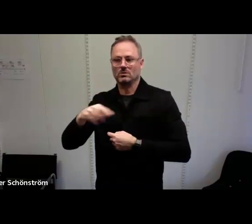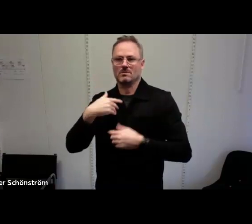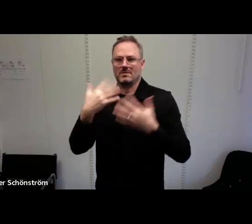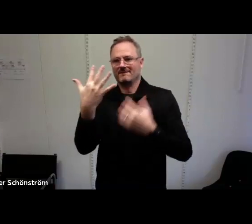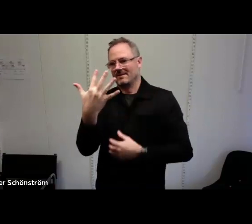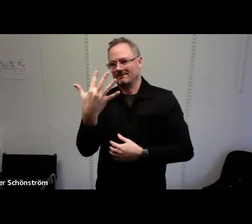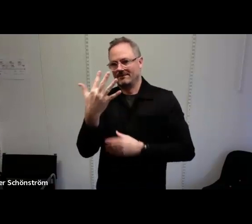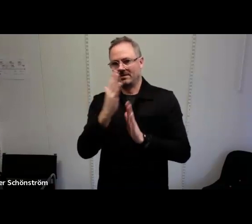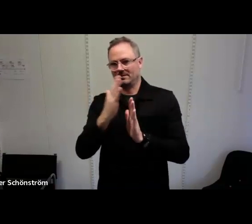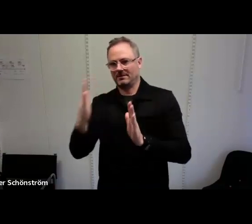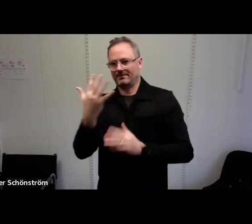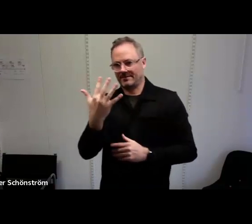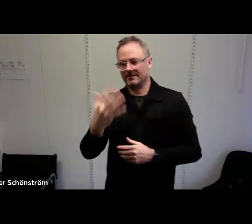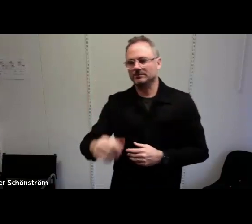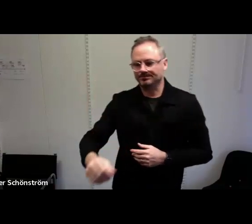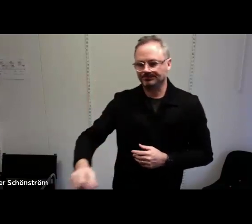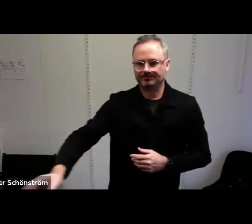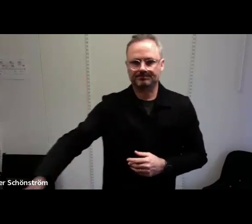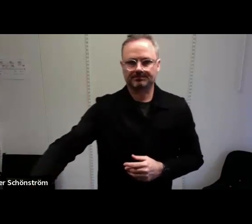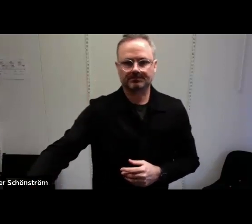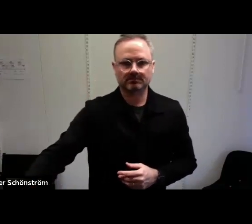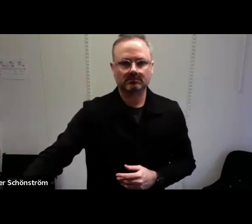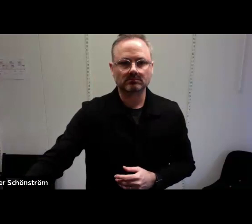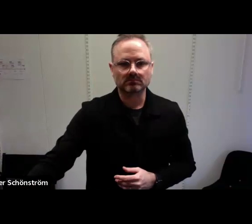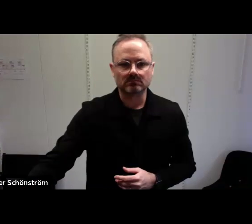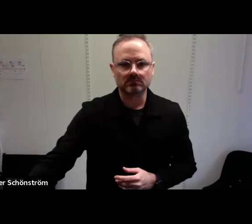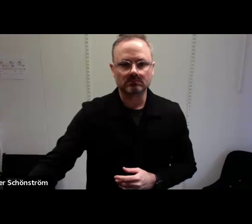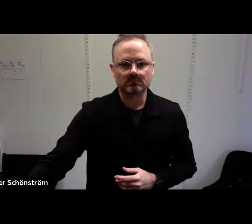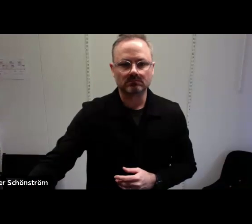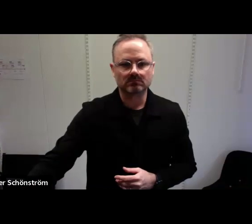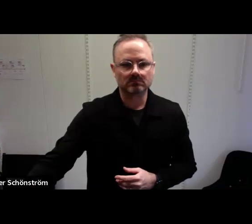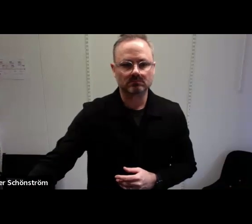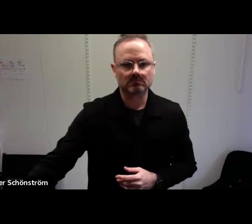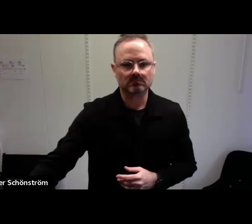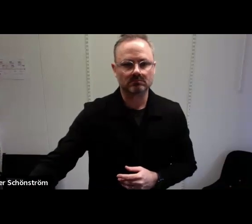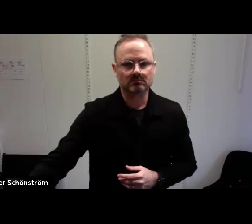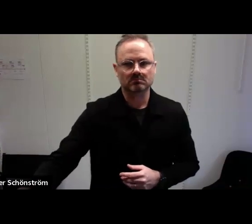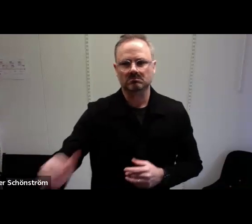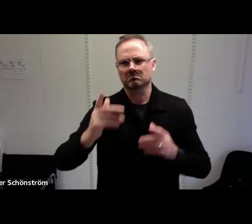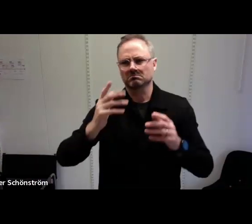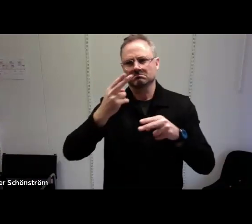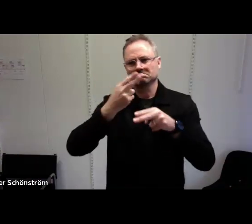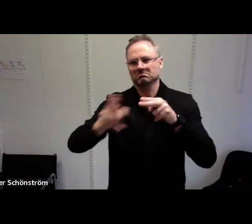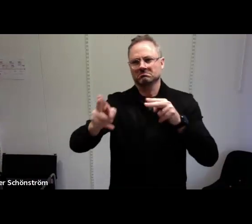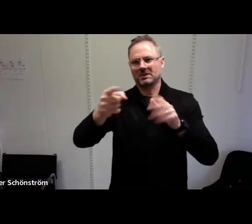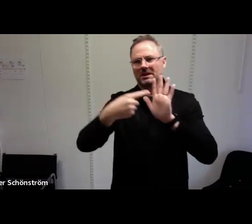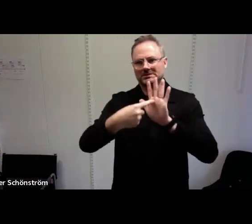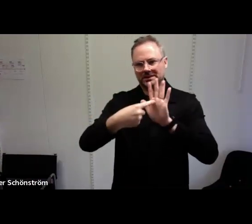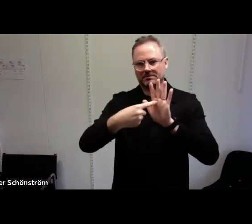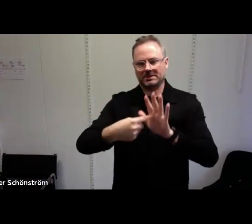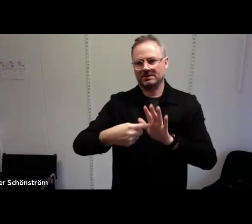was 0 to 1. Now, for this test, there's actually a scale of 5. options.